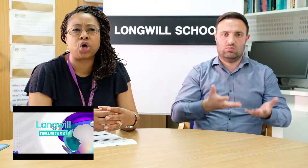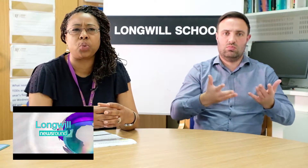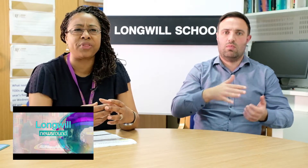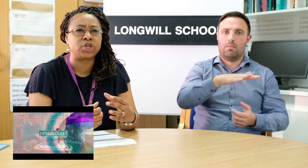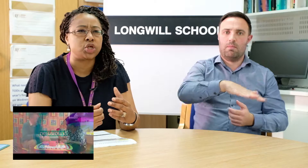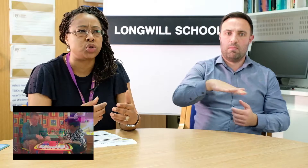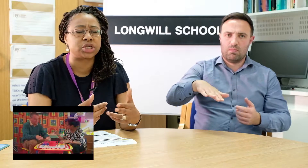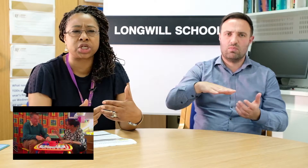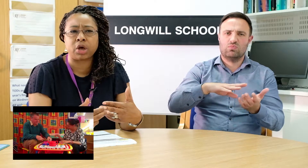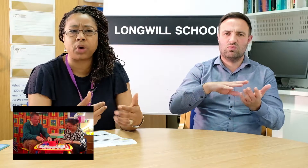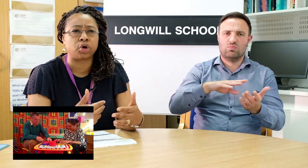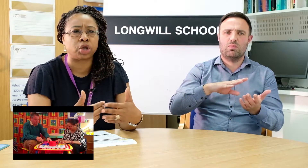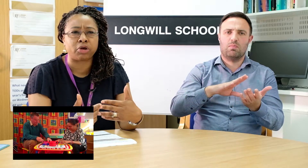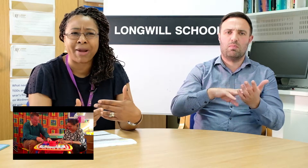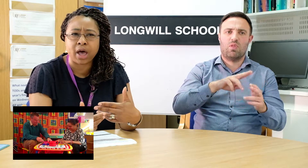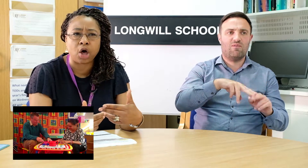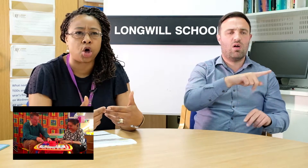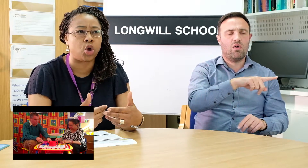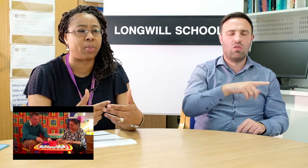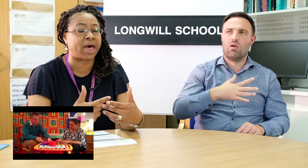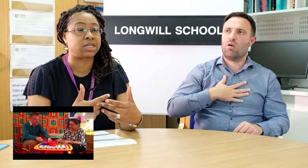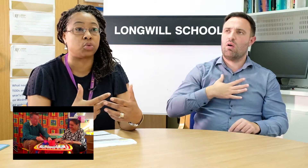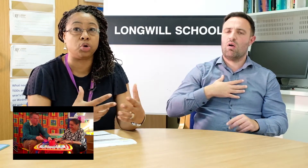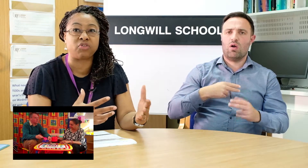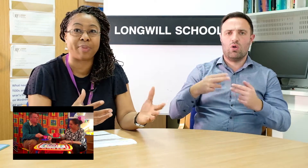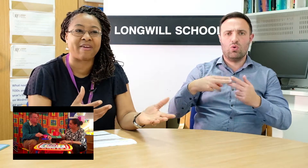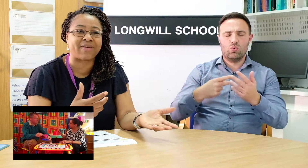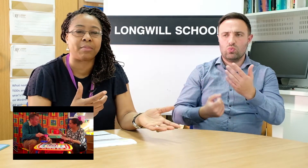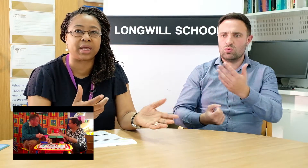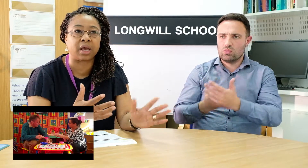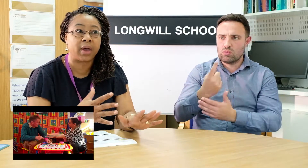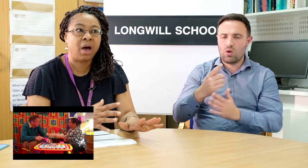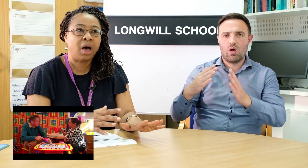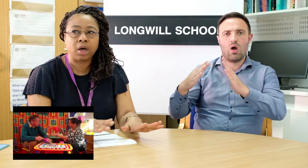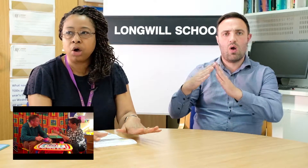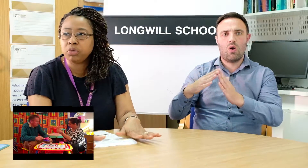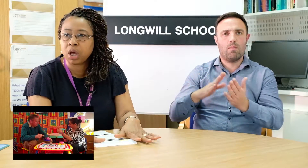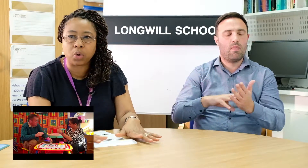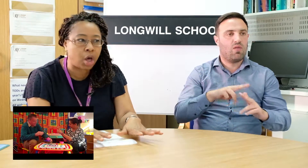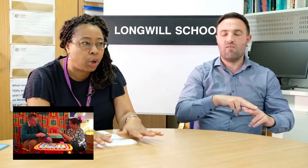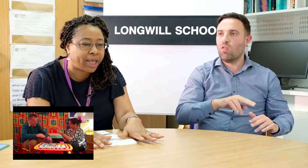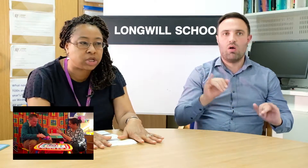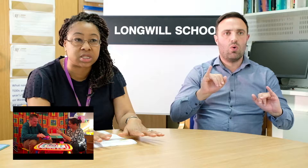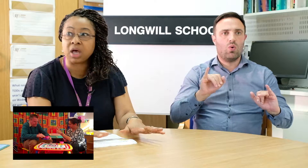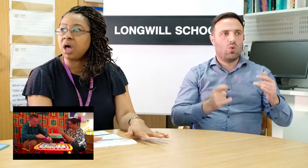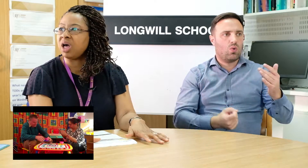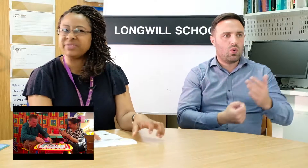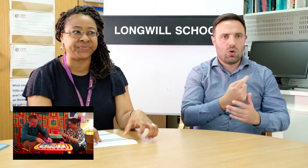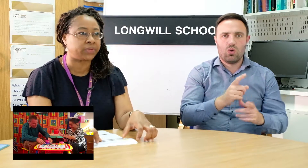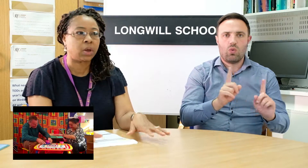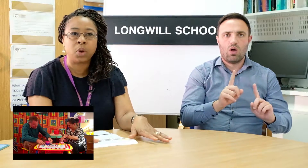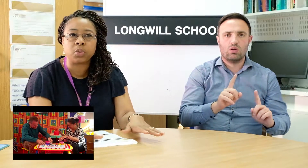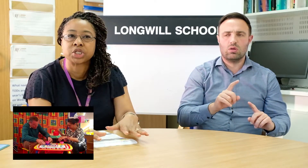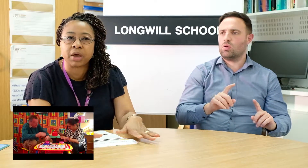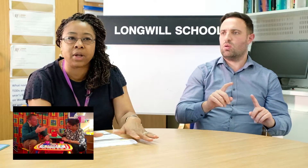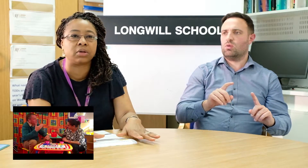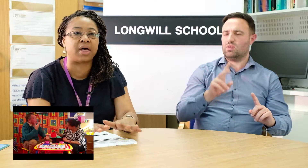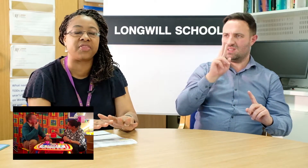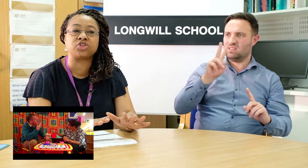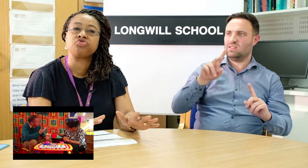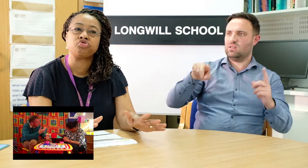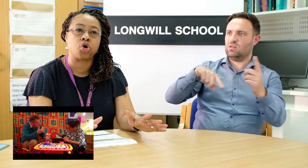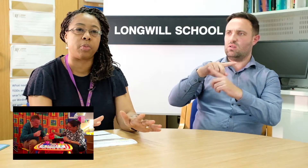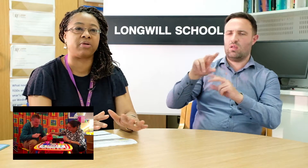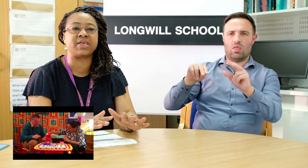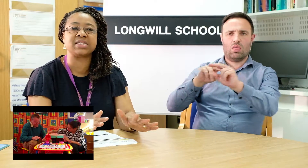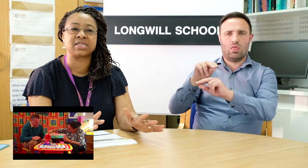children to know when the news is going on, you're at home and all of your family are going, oh no, oh my goodness, what's going on?